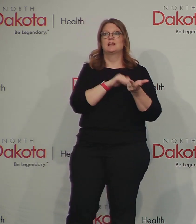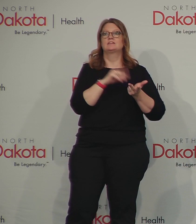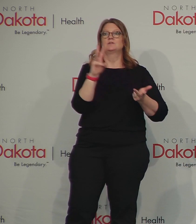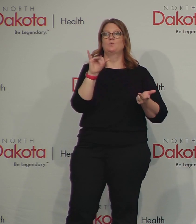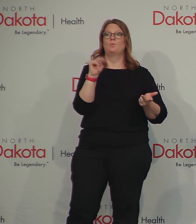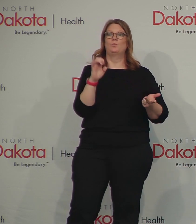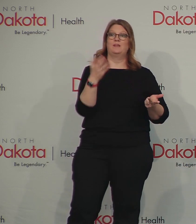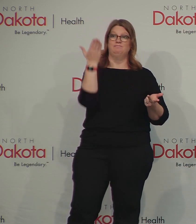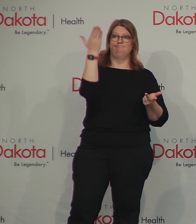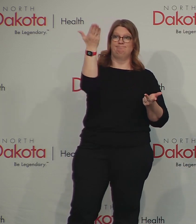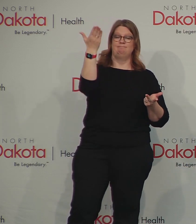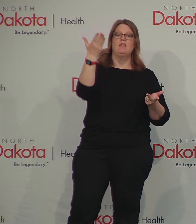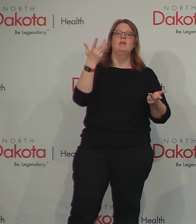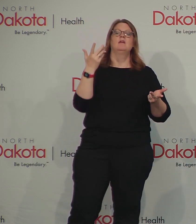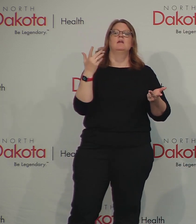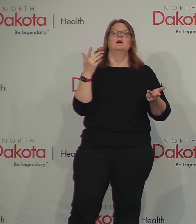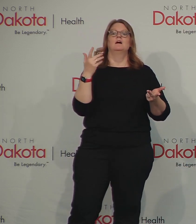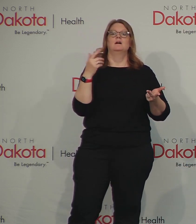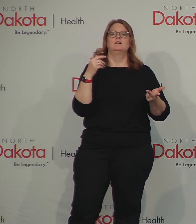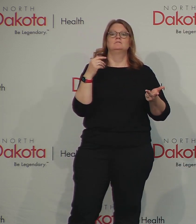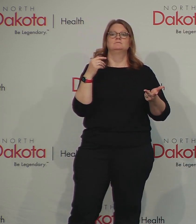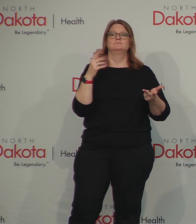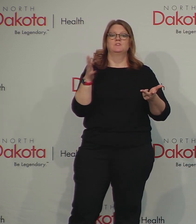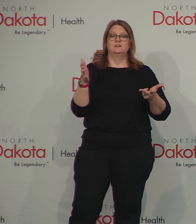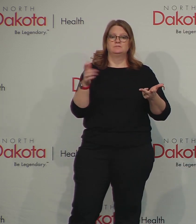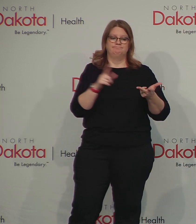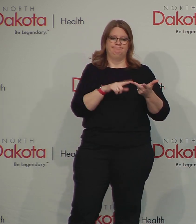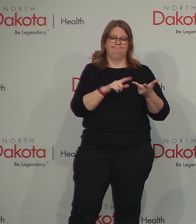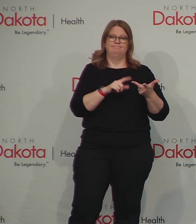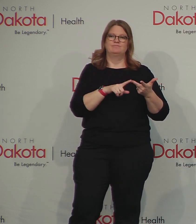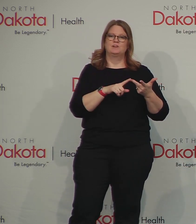on driving the